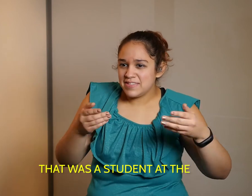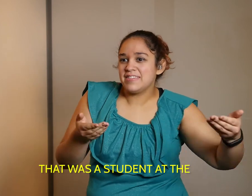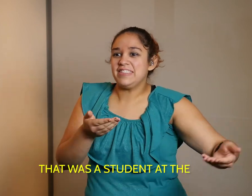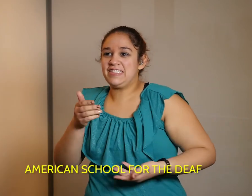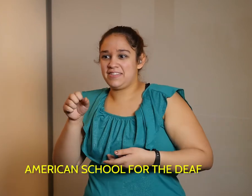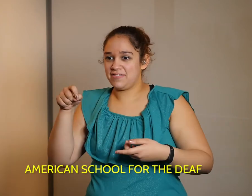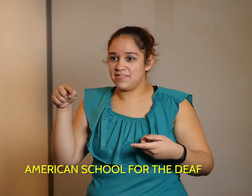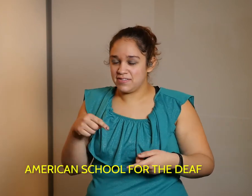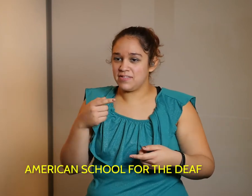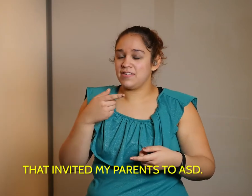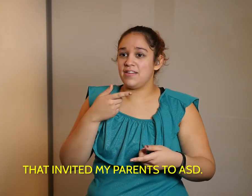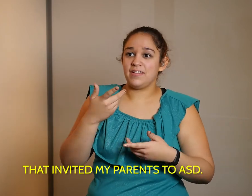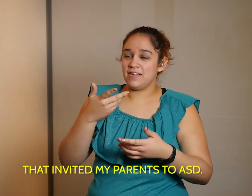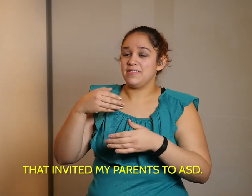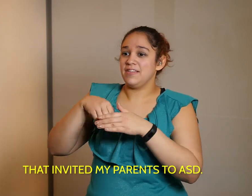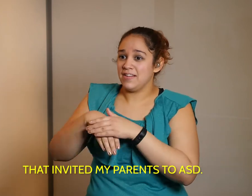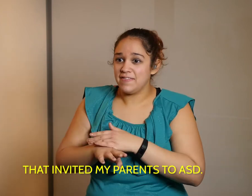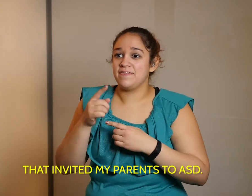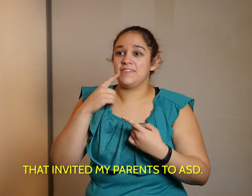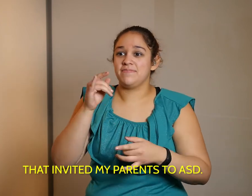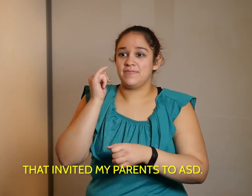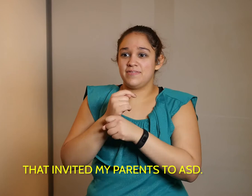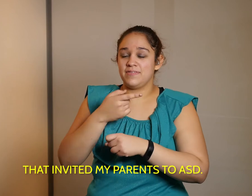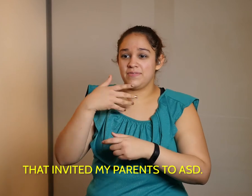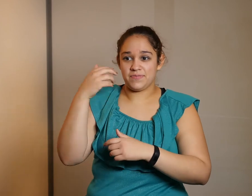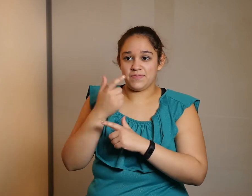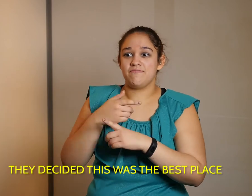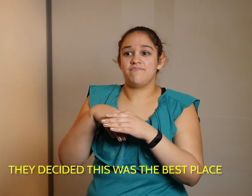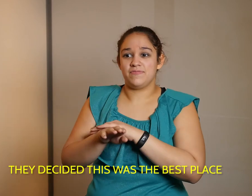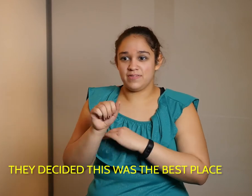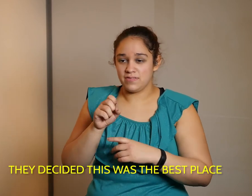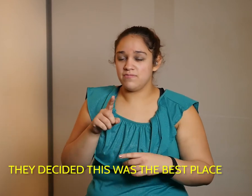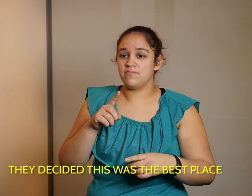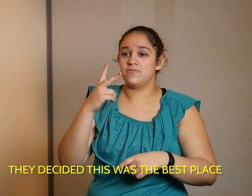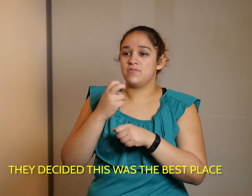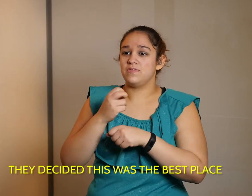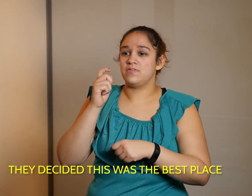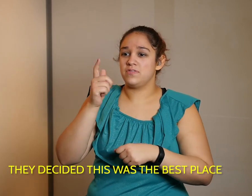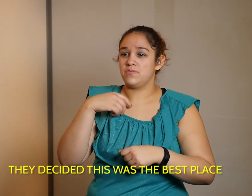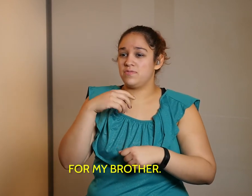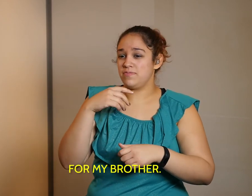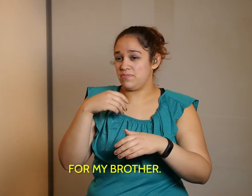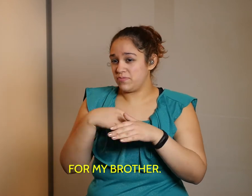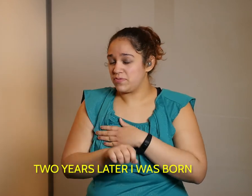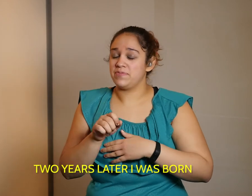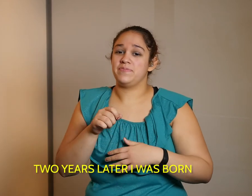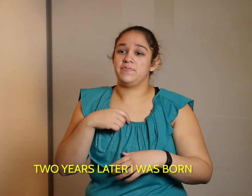at the American School for the Deaf that invited my parents to ASD. And they decided it was the best place for my brother. 2 years later, I